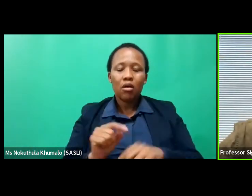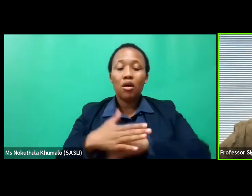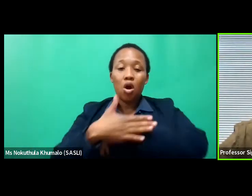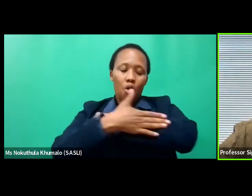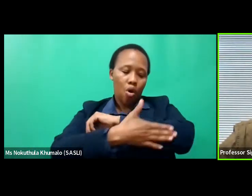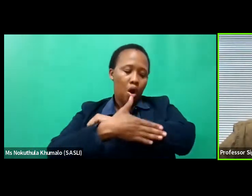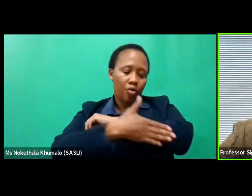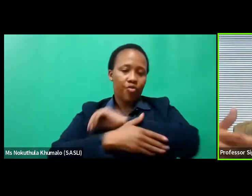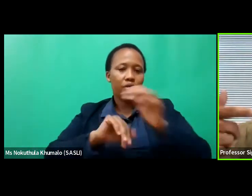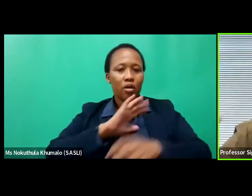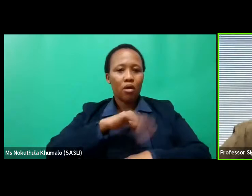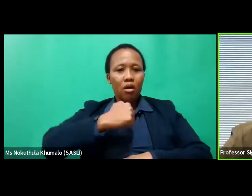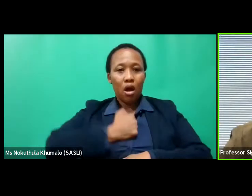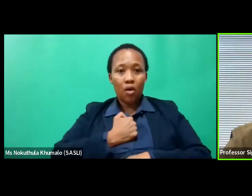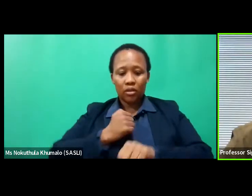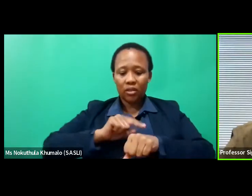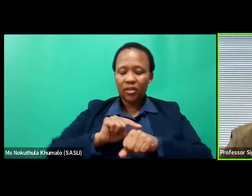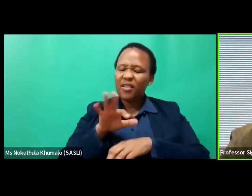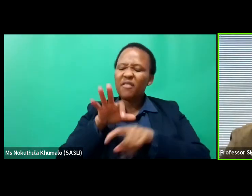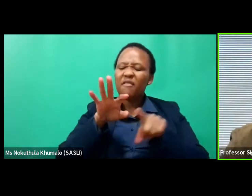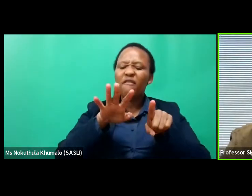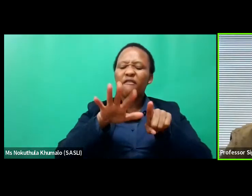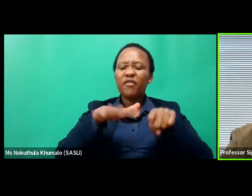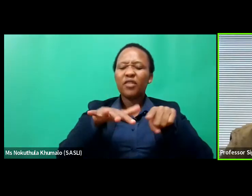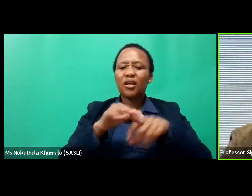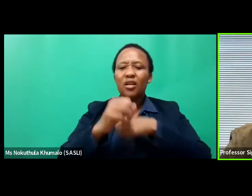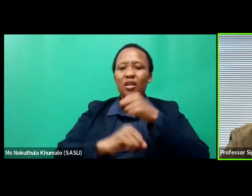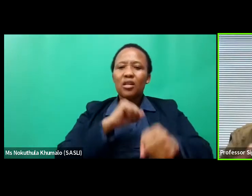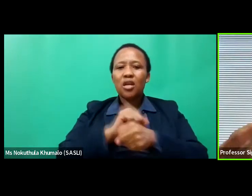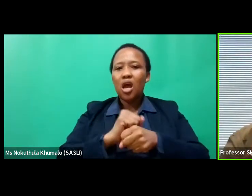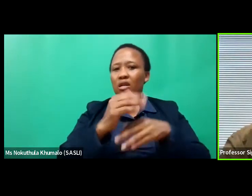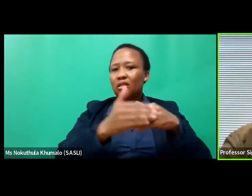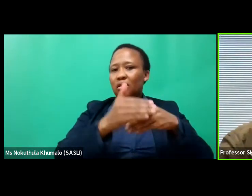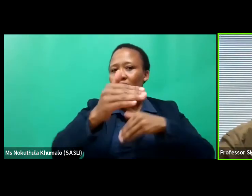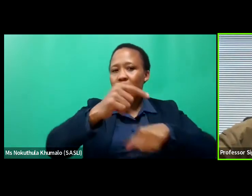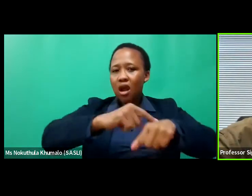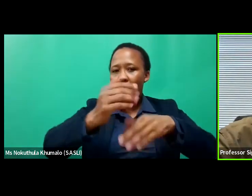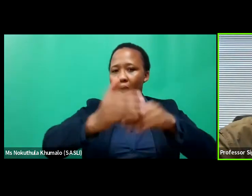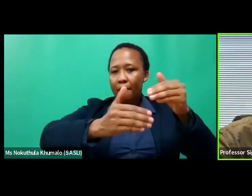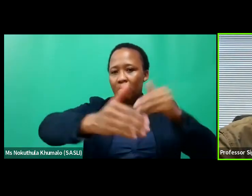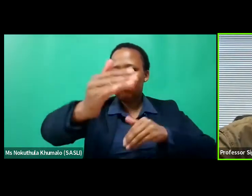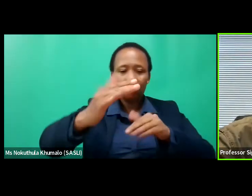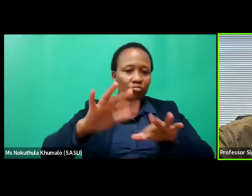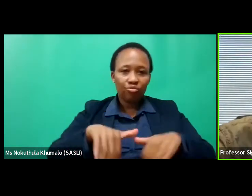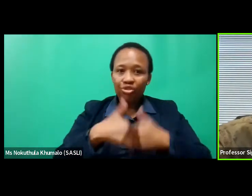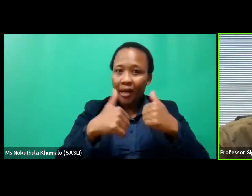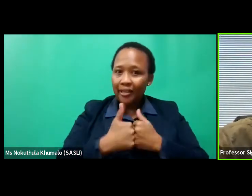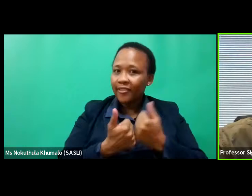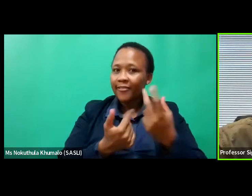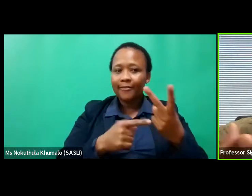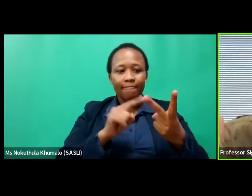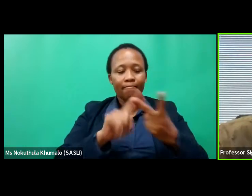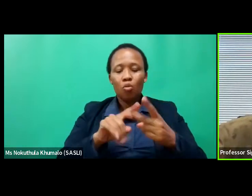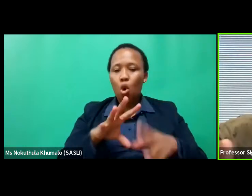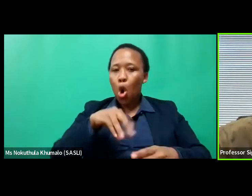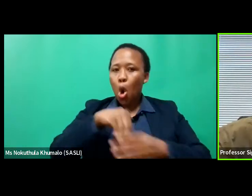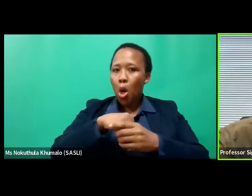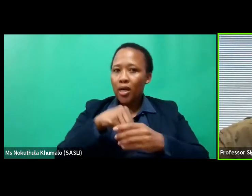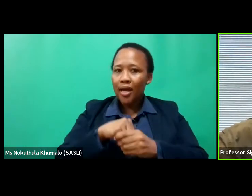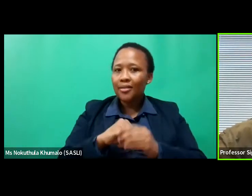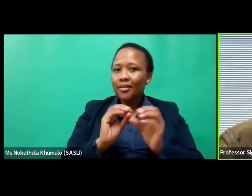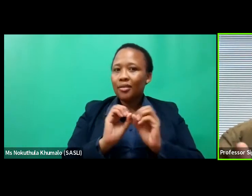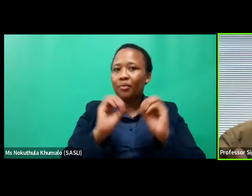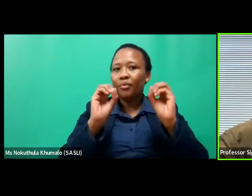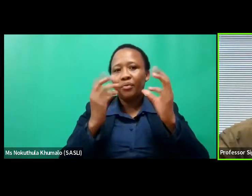15 years' time, if we don't address the social challenges and we don't address our context and we don't, each of